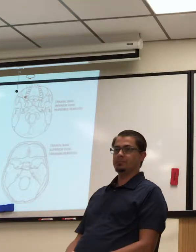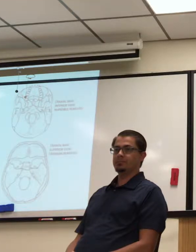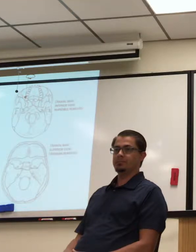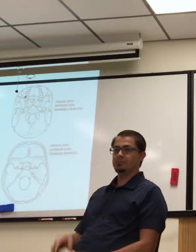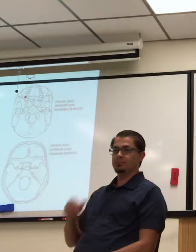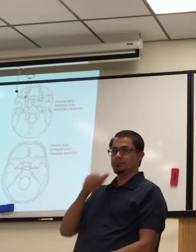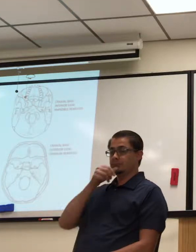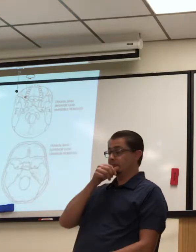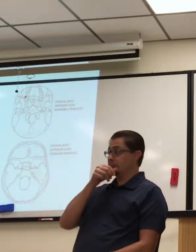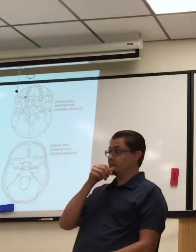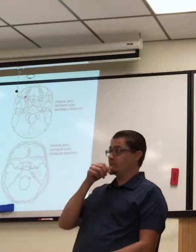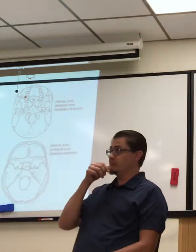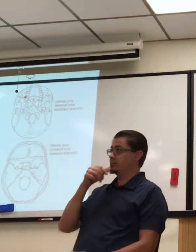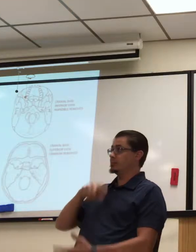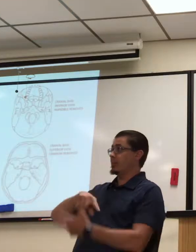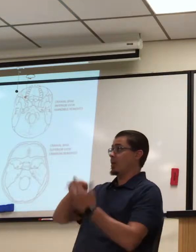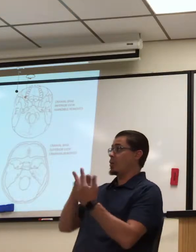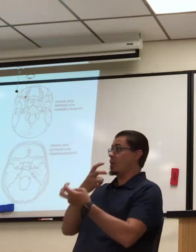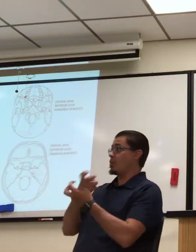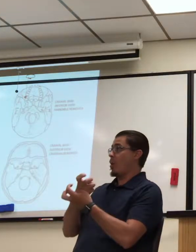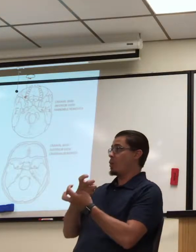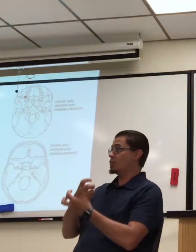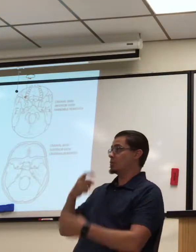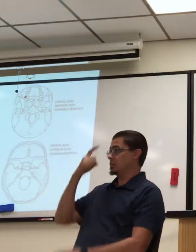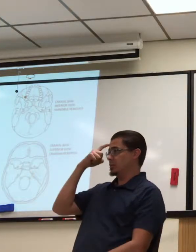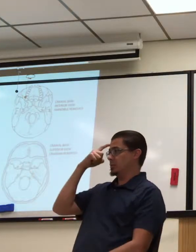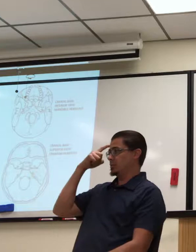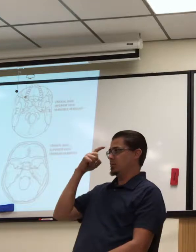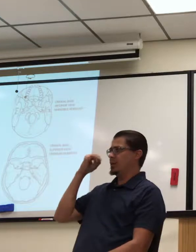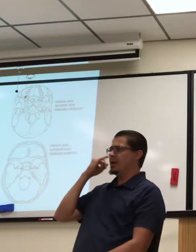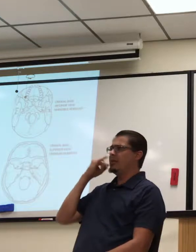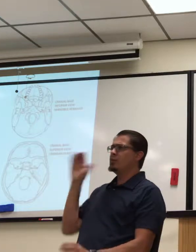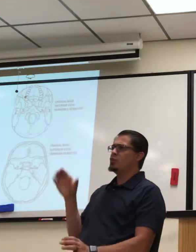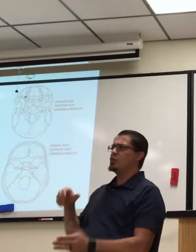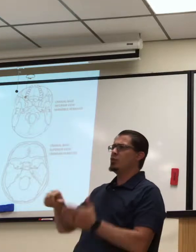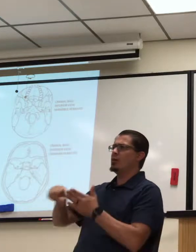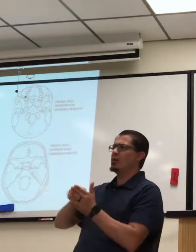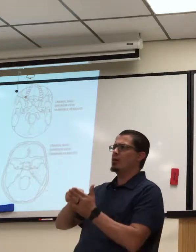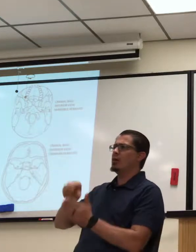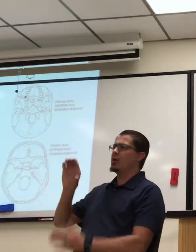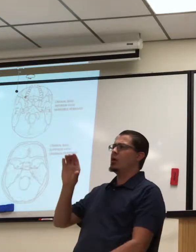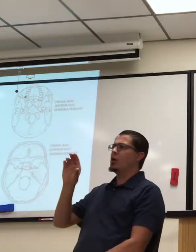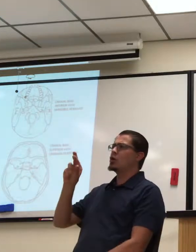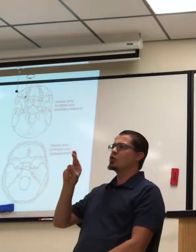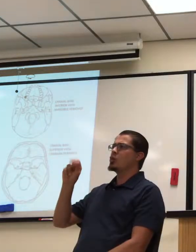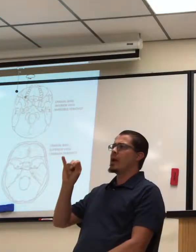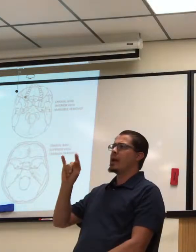your brain case, those three bones. When we perform a craniotomy,